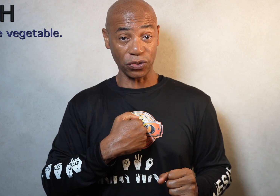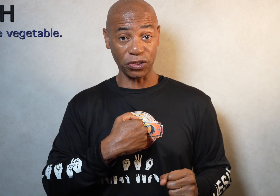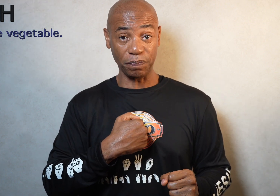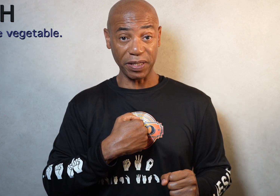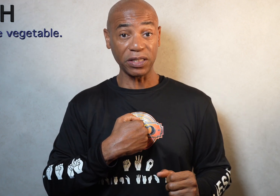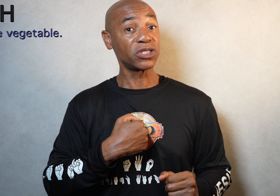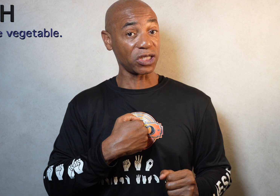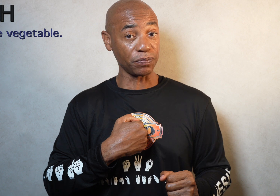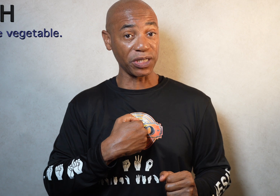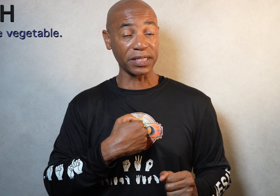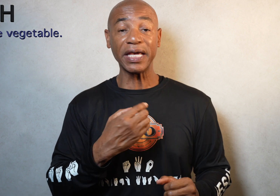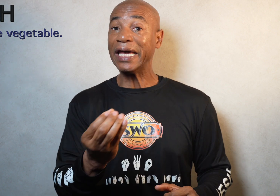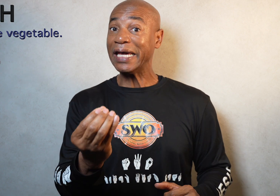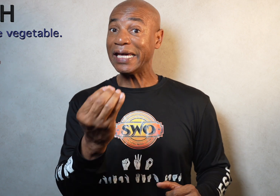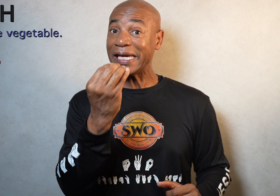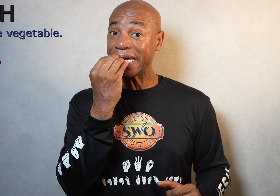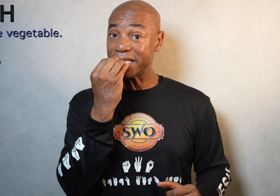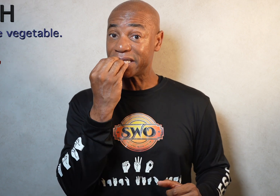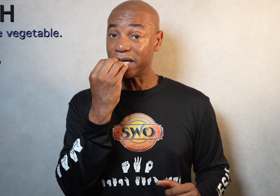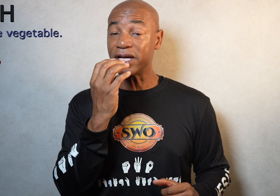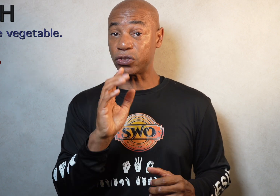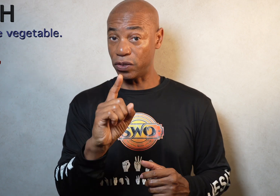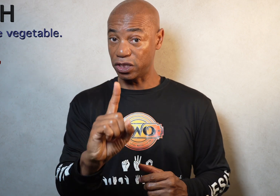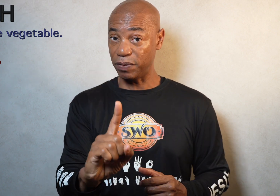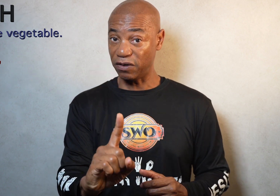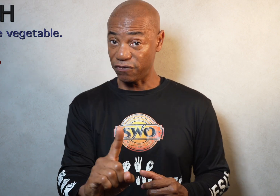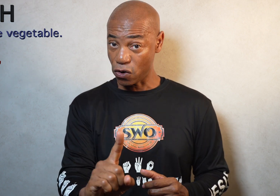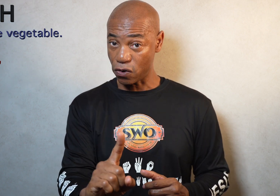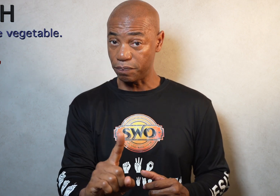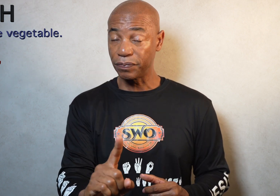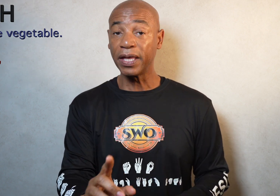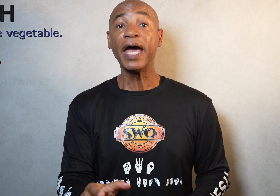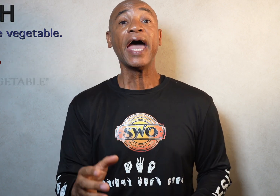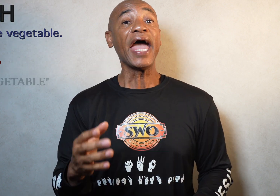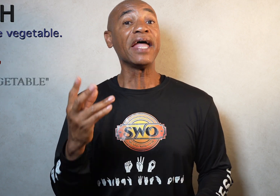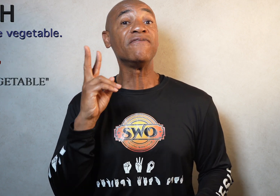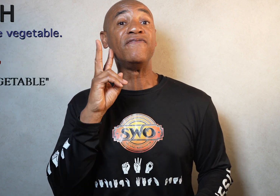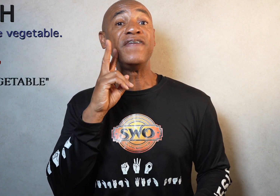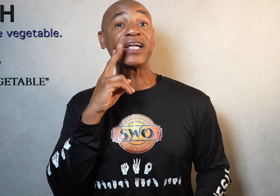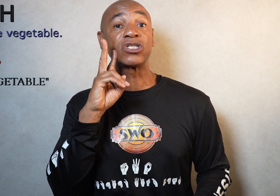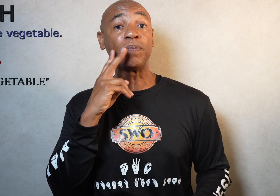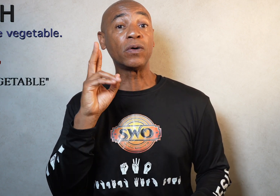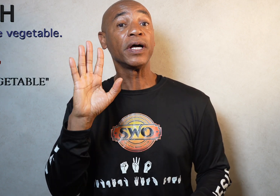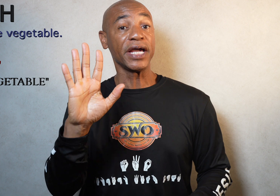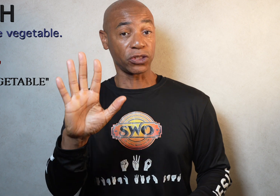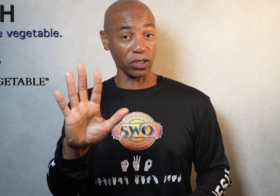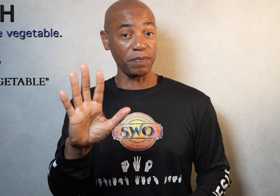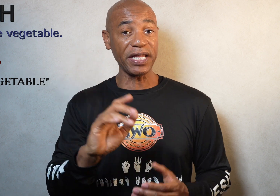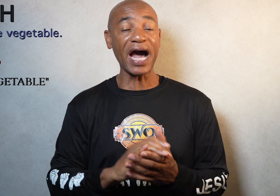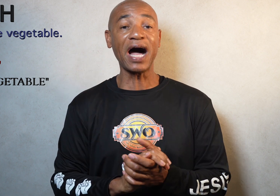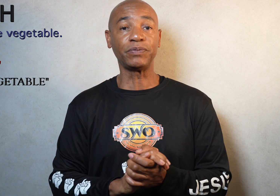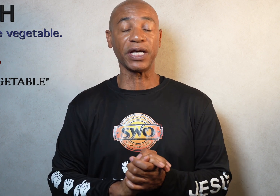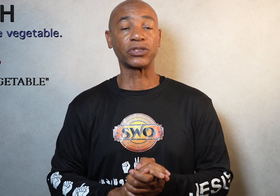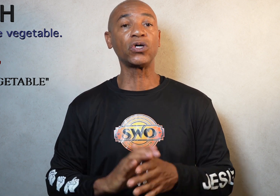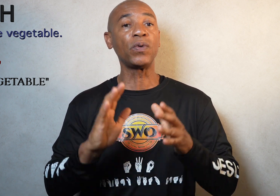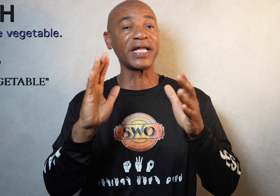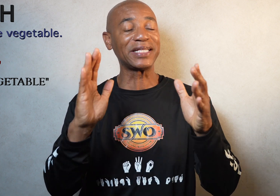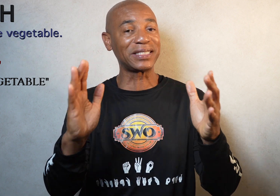to be the subject, eat is going to be the verb, and vegetable is going to be the object. So when I